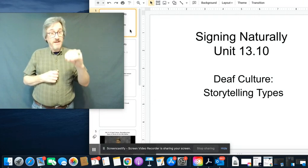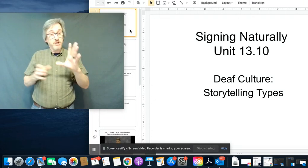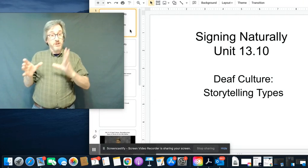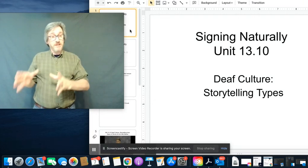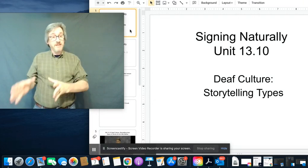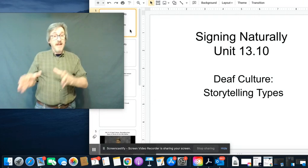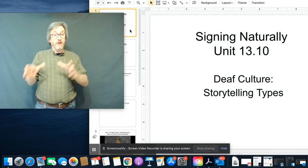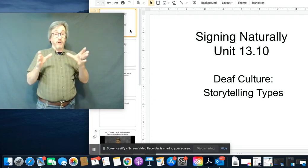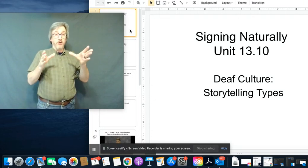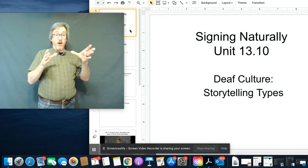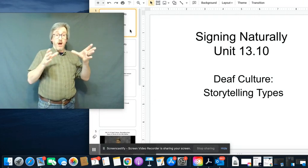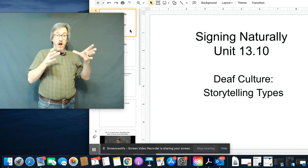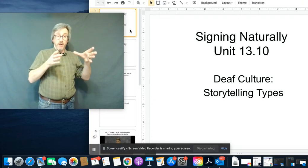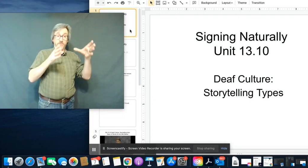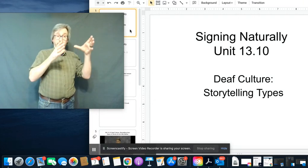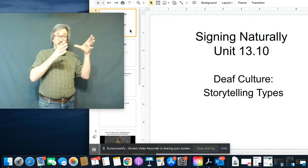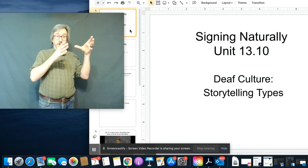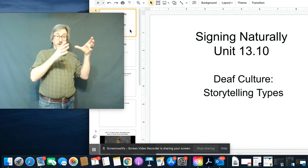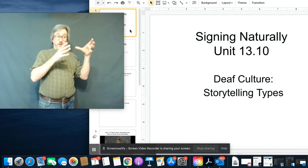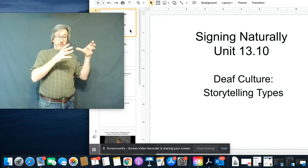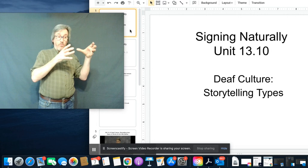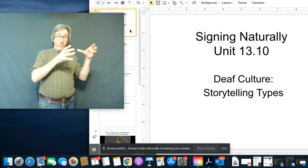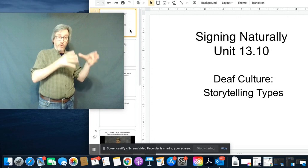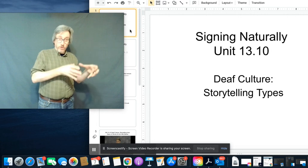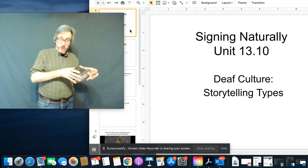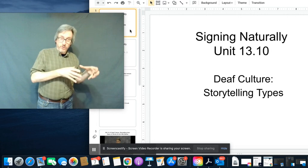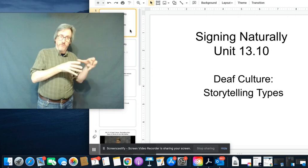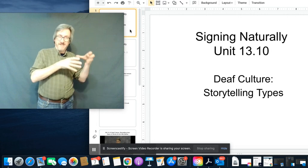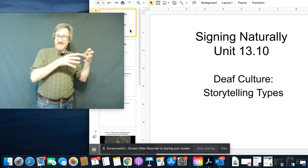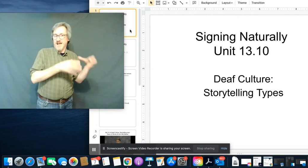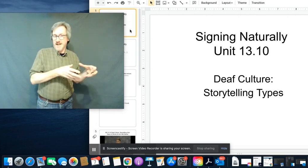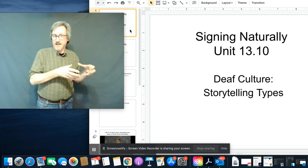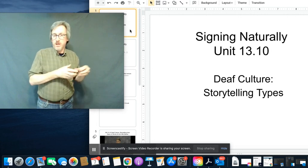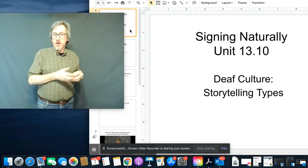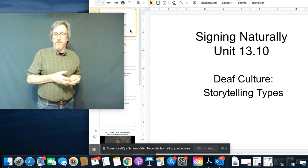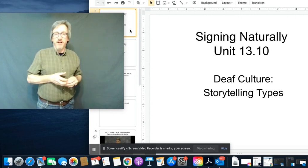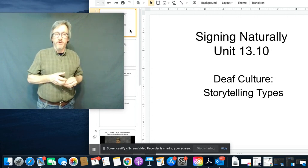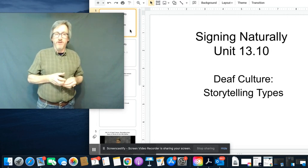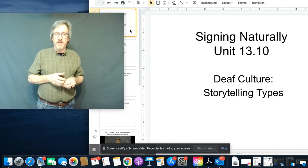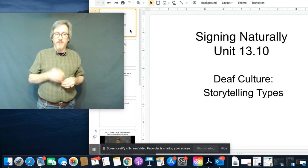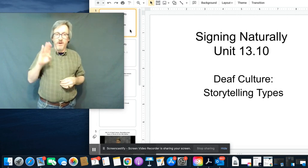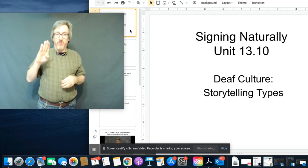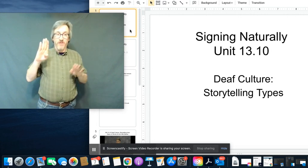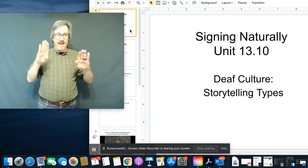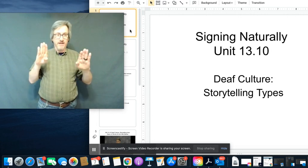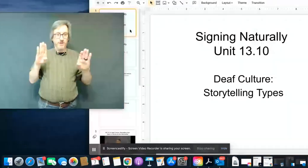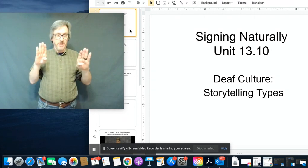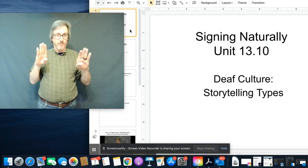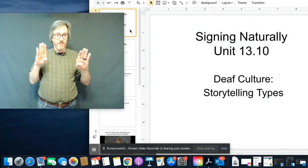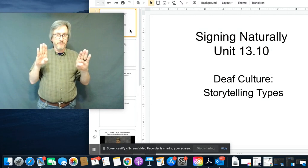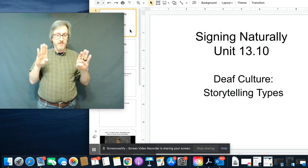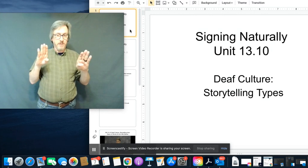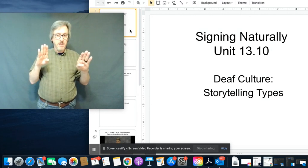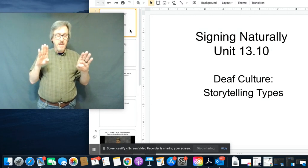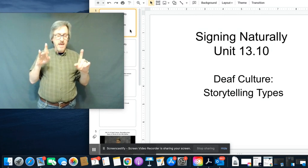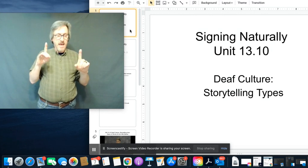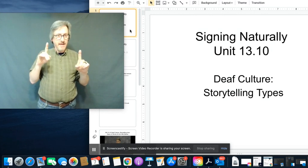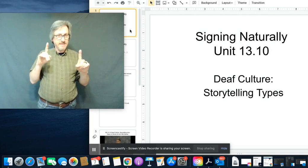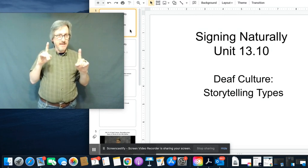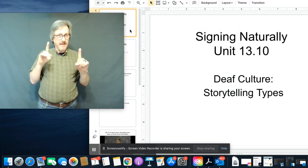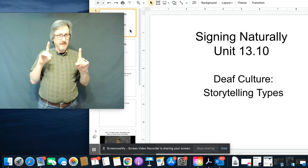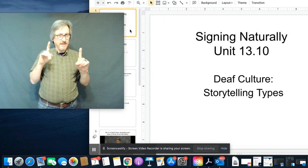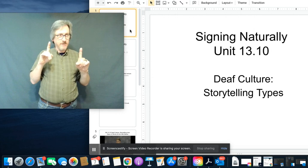the initial letter of the word or the sign, but you're thinking about the hand shape.